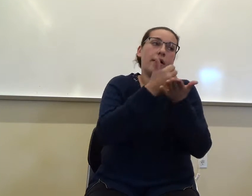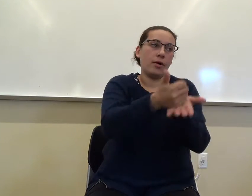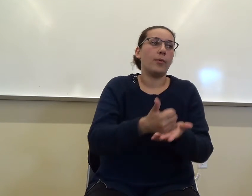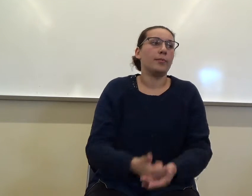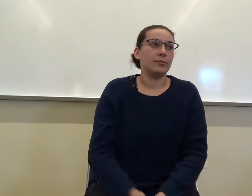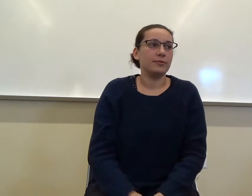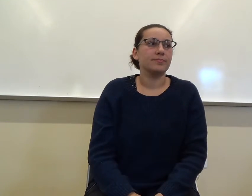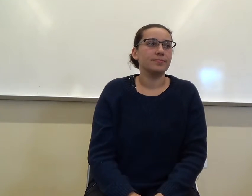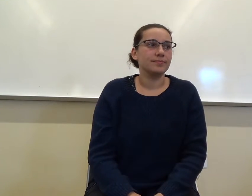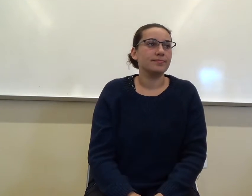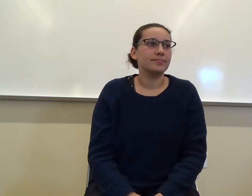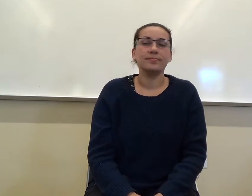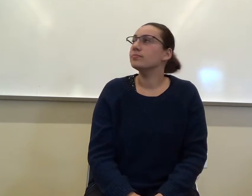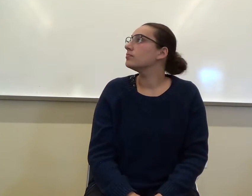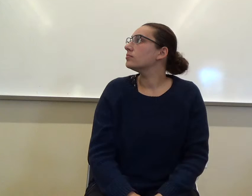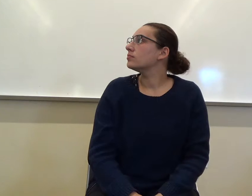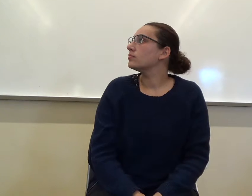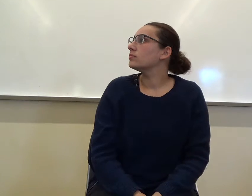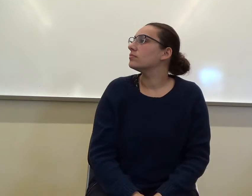here, let's see, I don't have a good